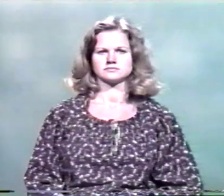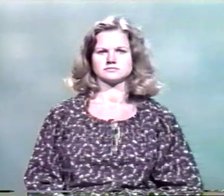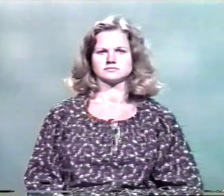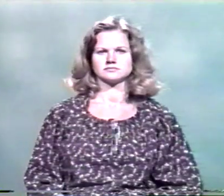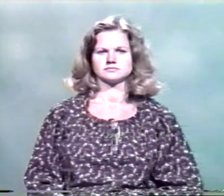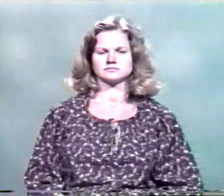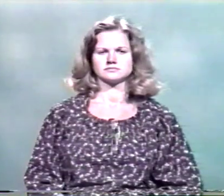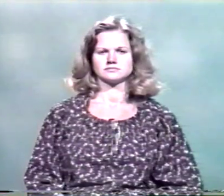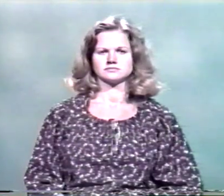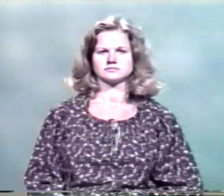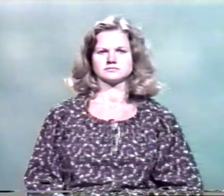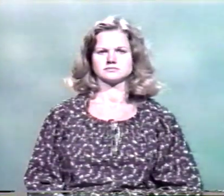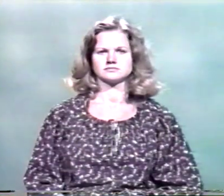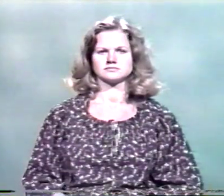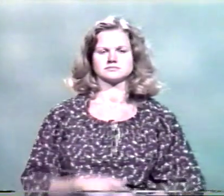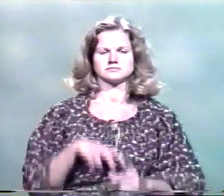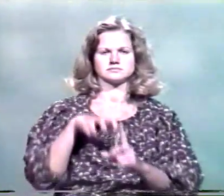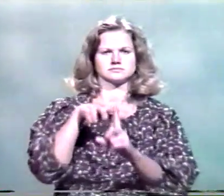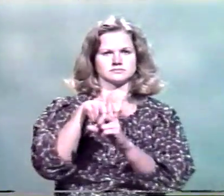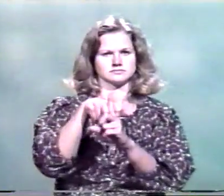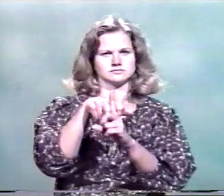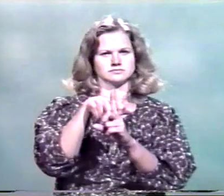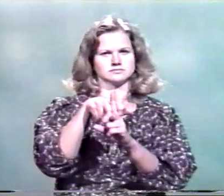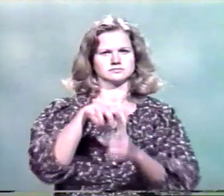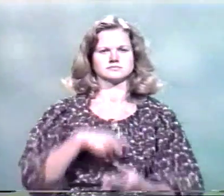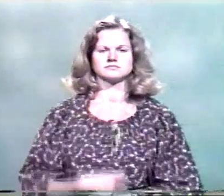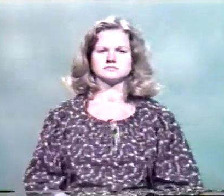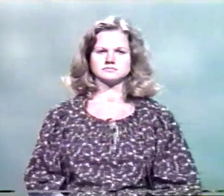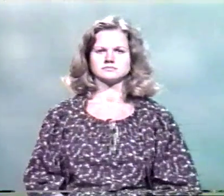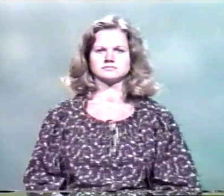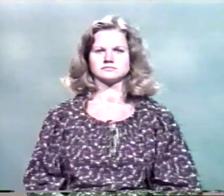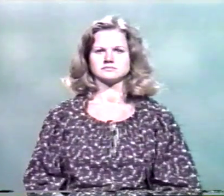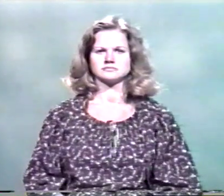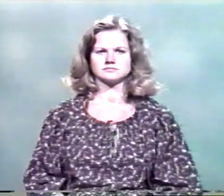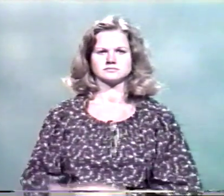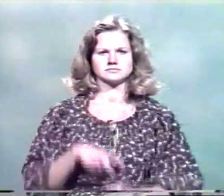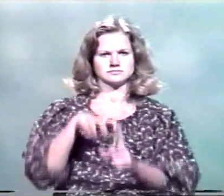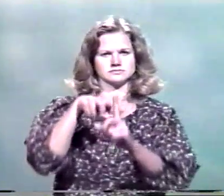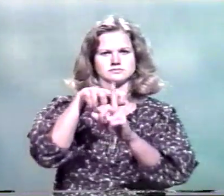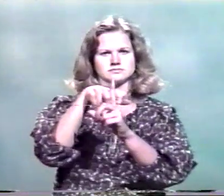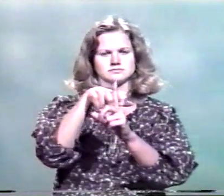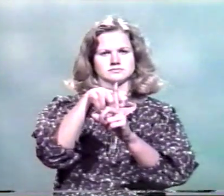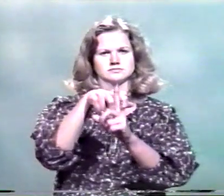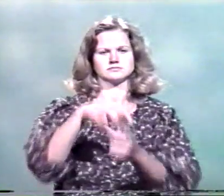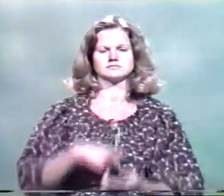The sign meaning to contact someone. To contact someone.